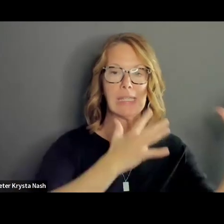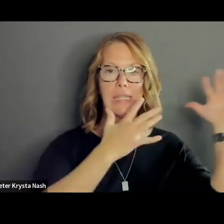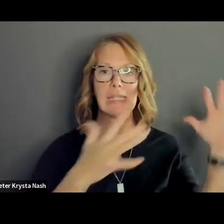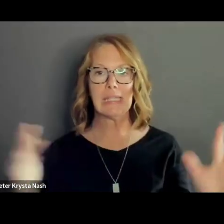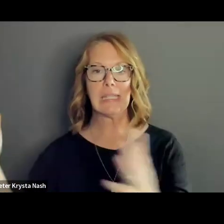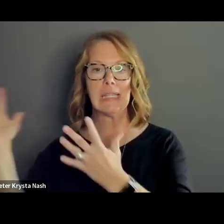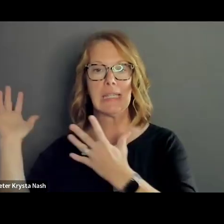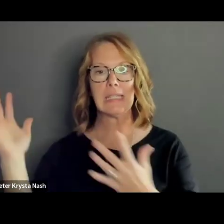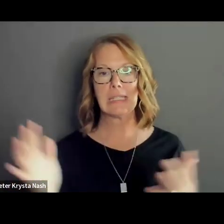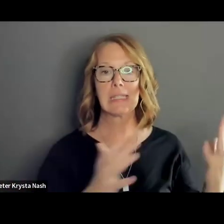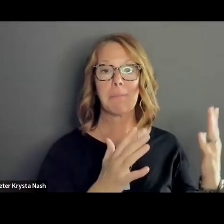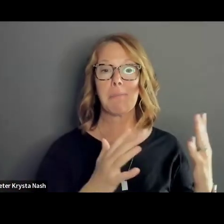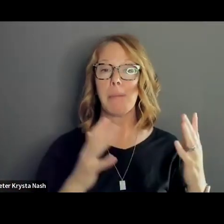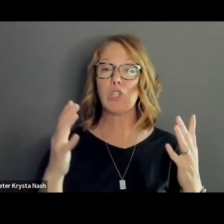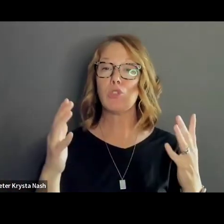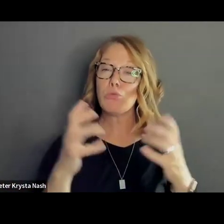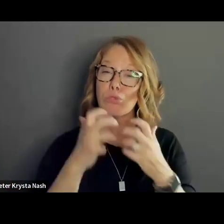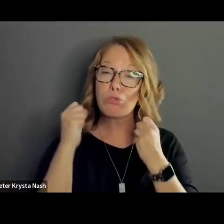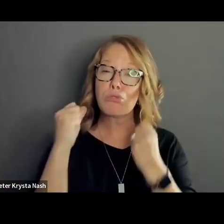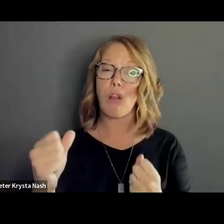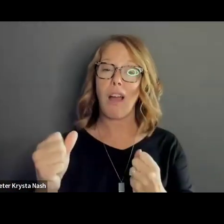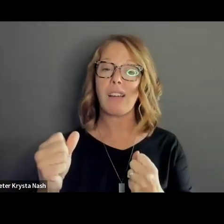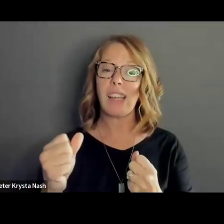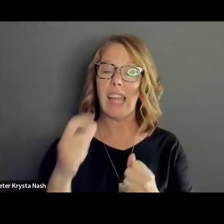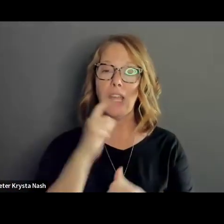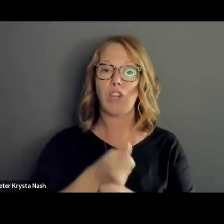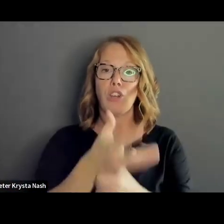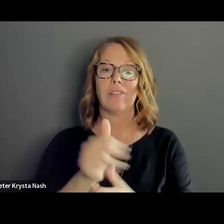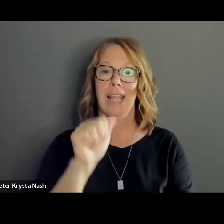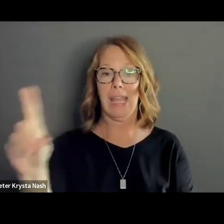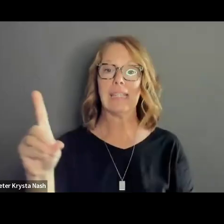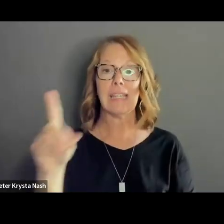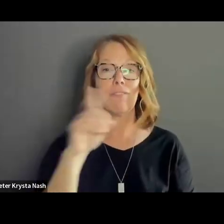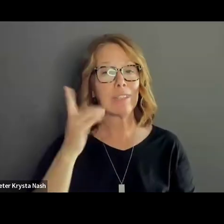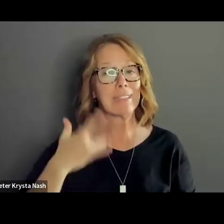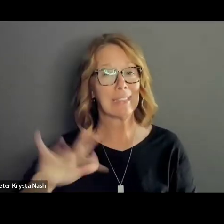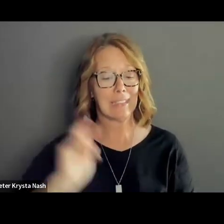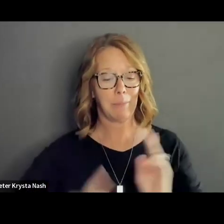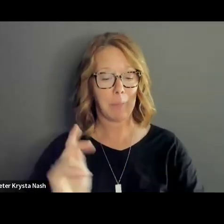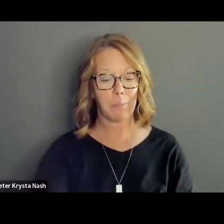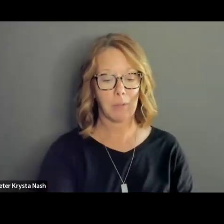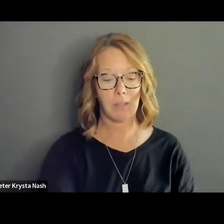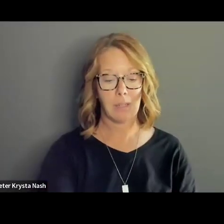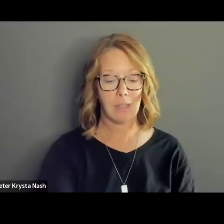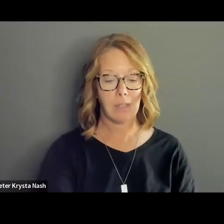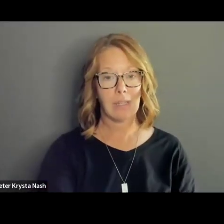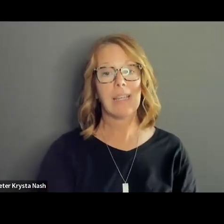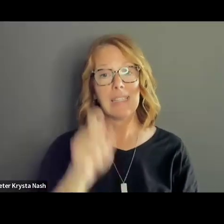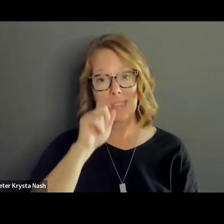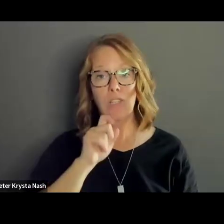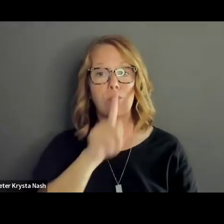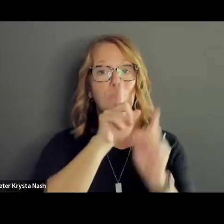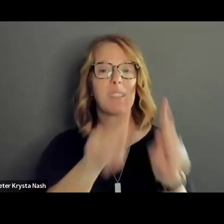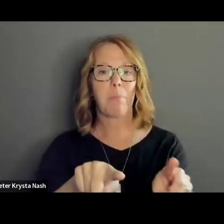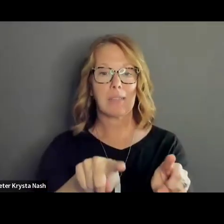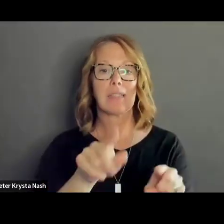you, it can be too strong. It can trigger AD in very sensitive people. Sexual responses can